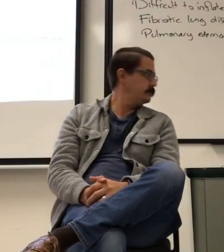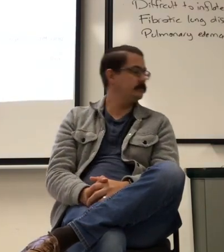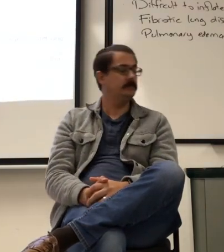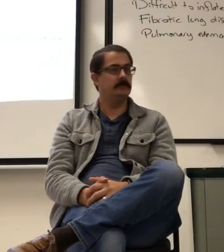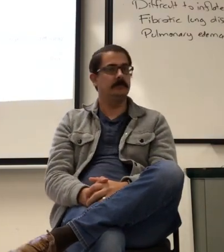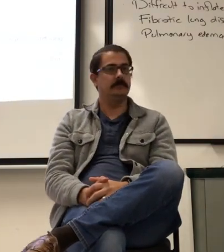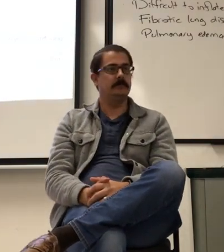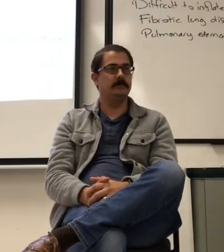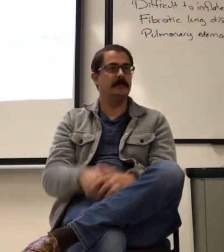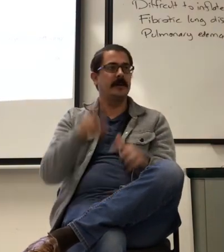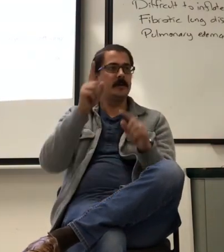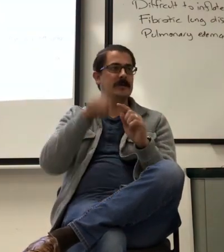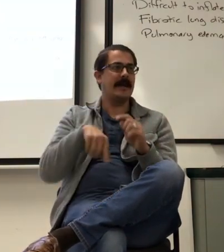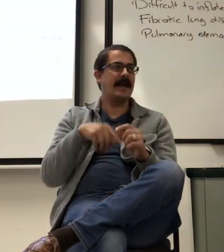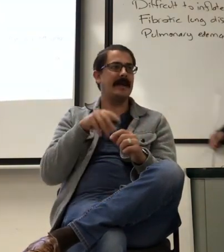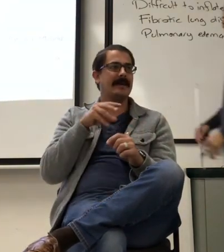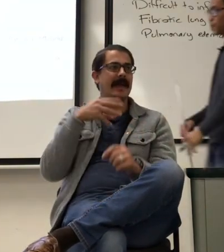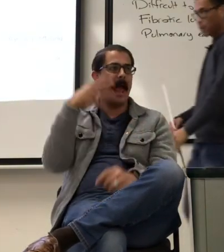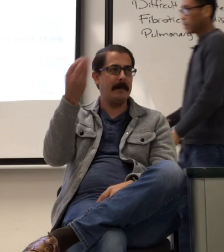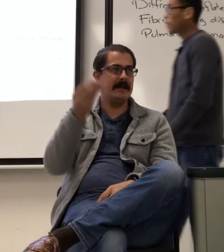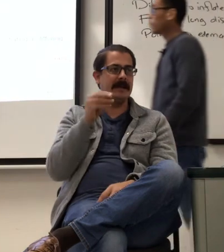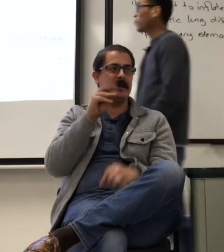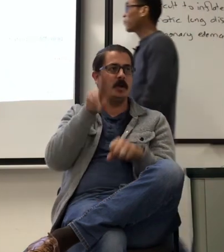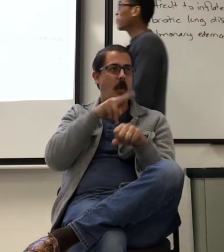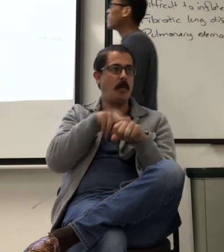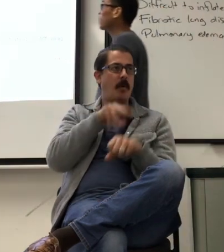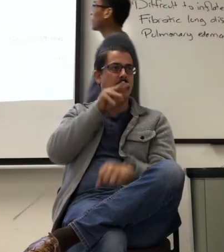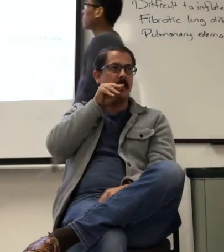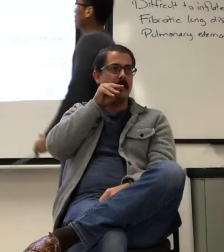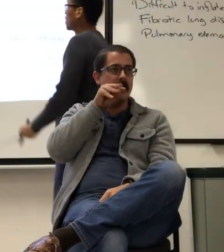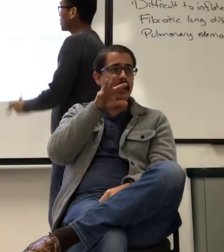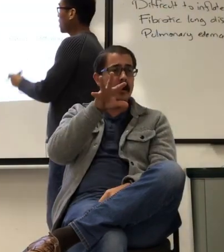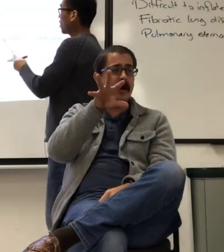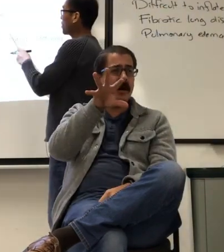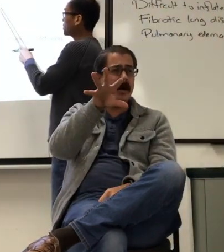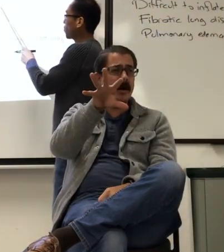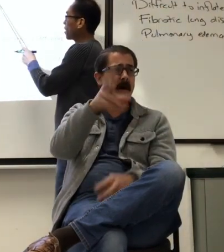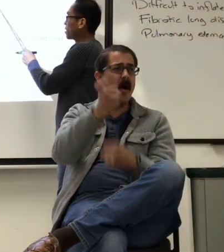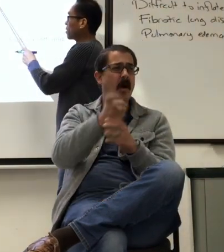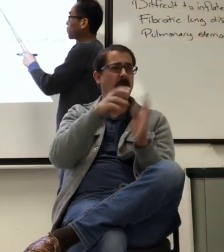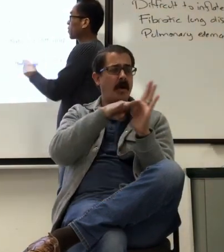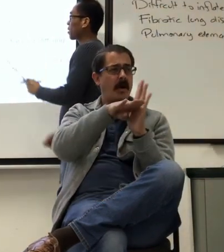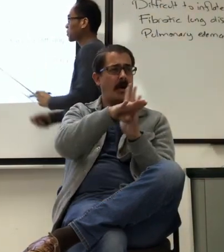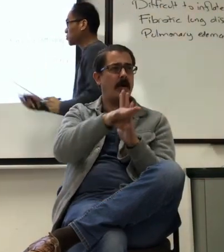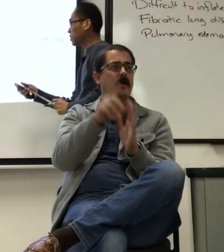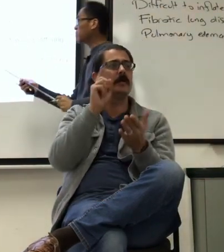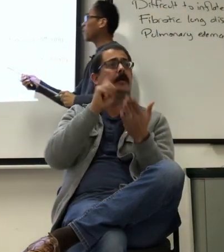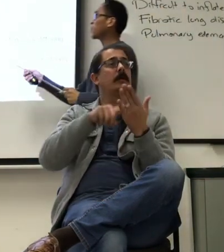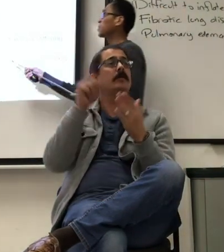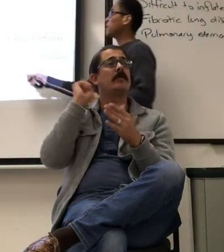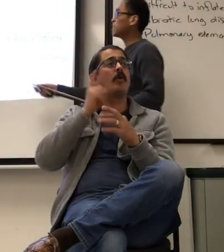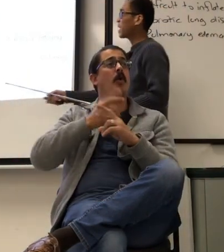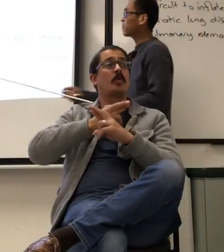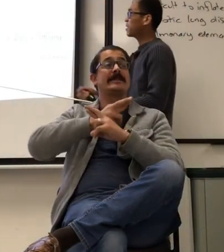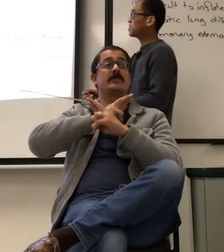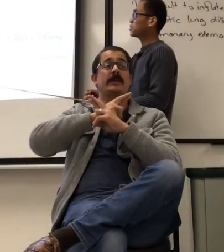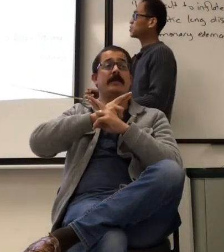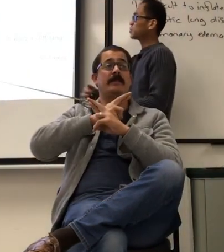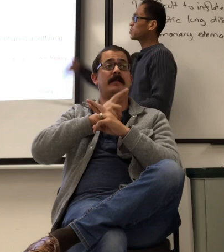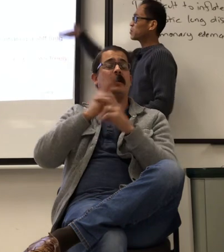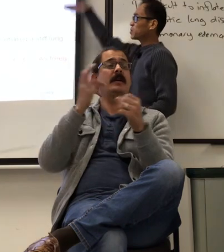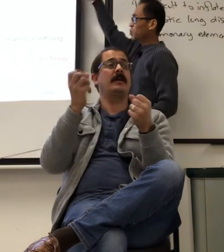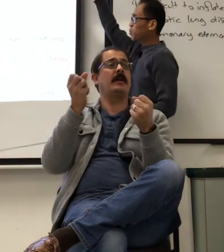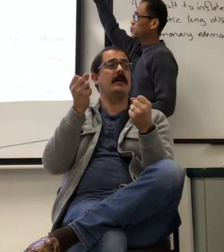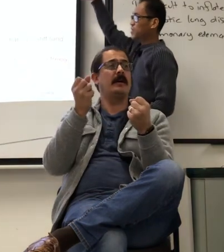You just can't empty the lungs normally. See how this one, for a restrictive lung disease, everything is